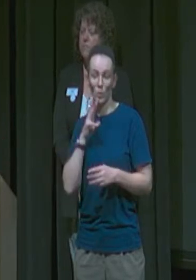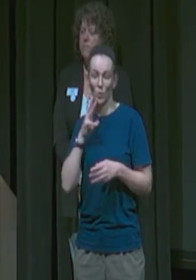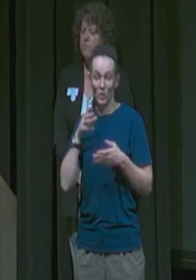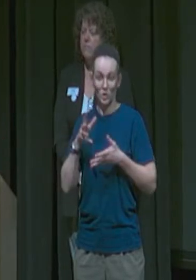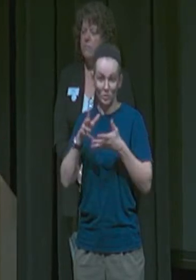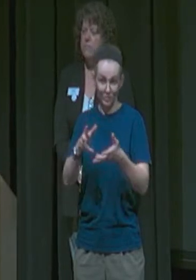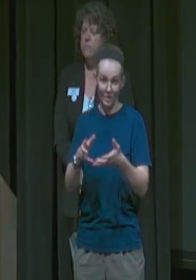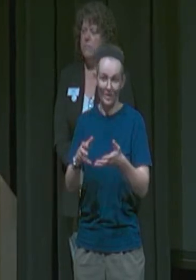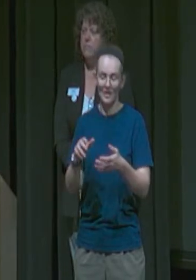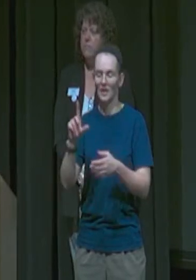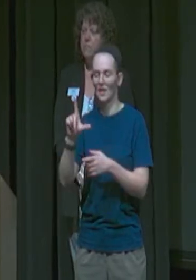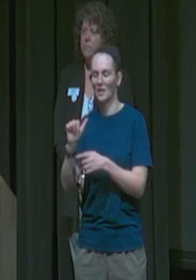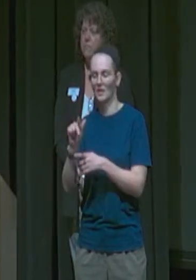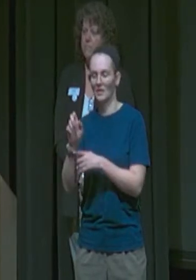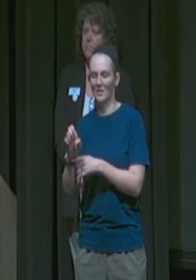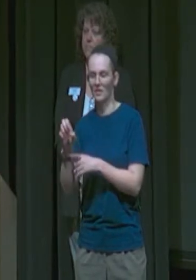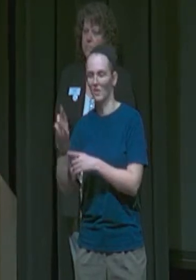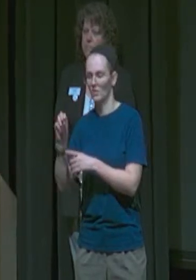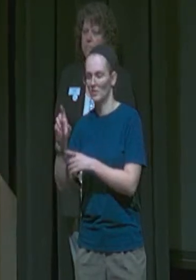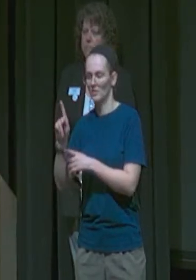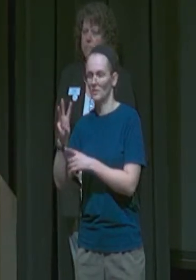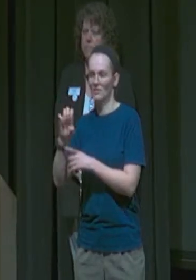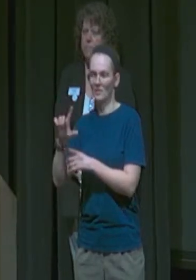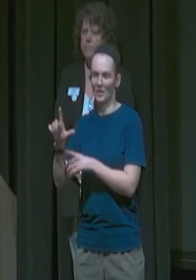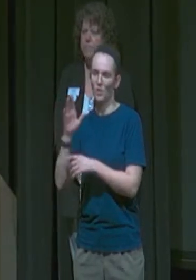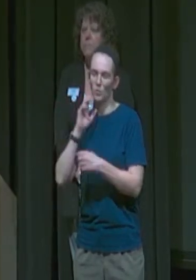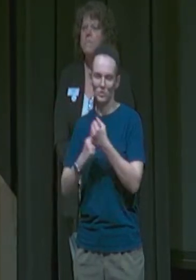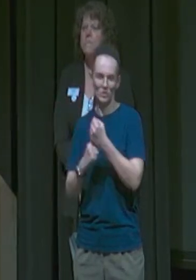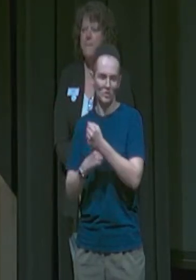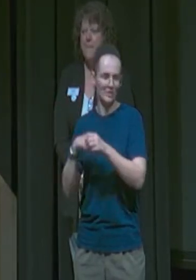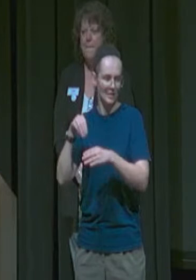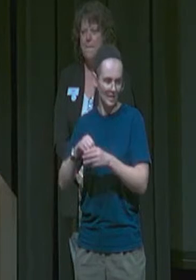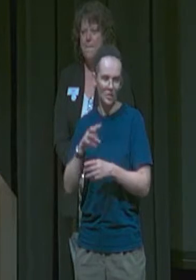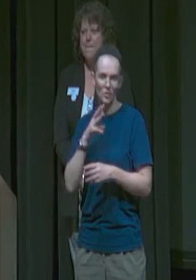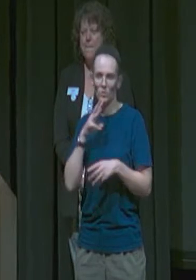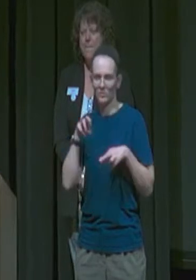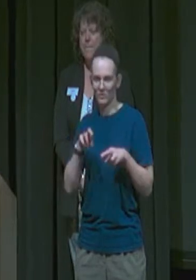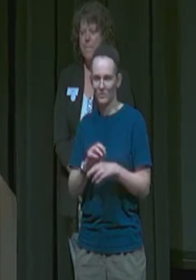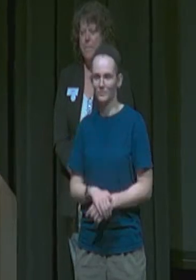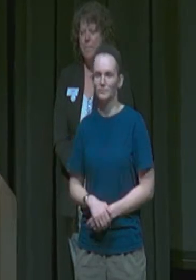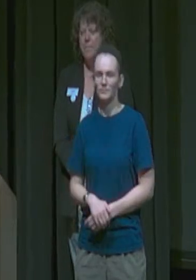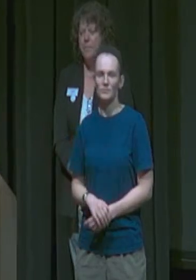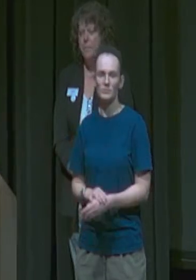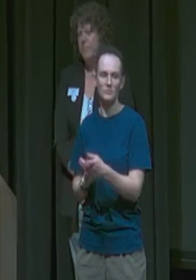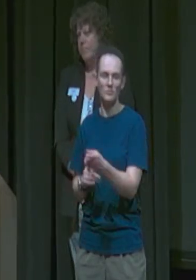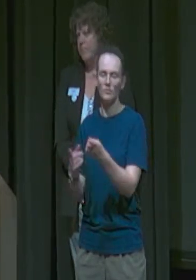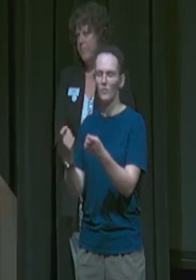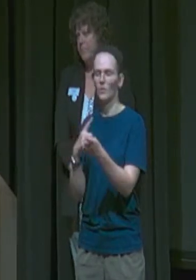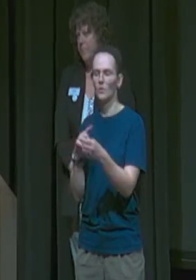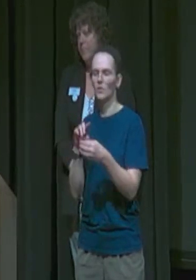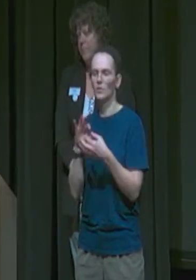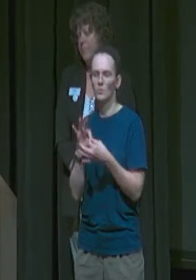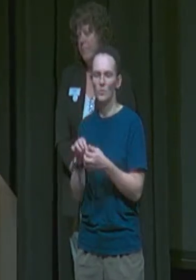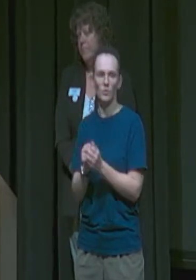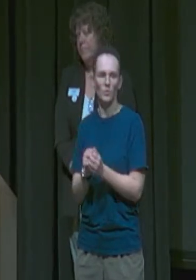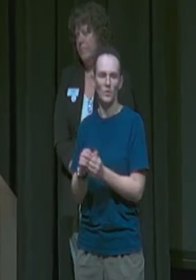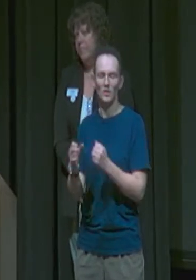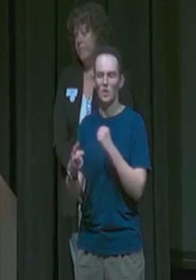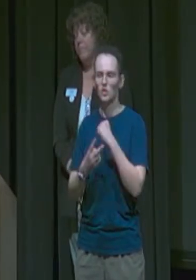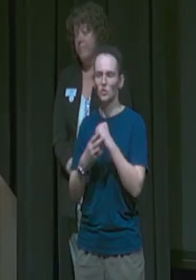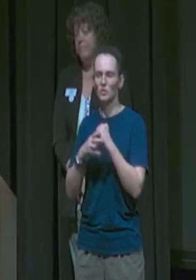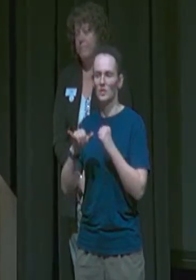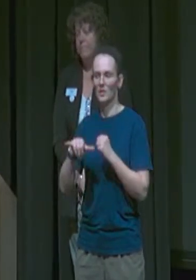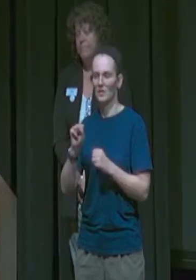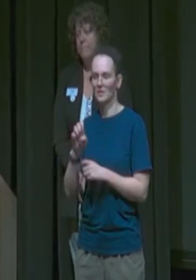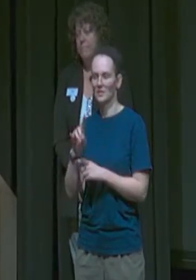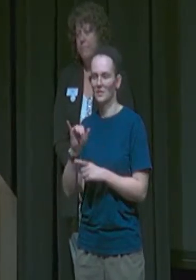Rockwell will be a structure in the river. Hi there. This question has to do with the actual storage of the sediment.